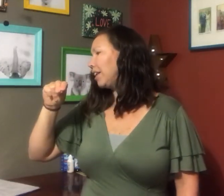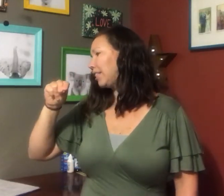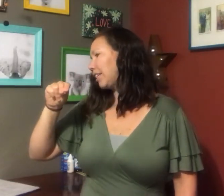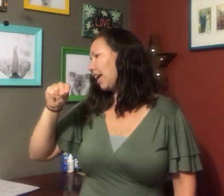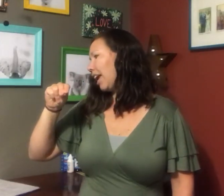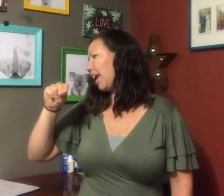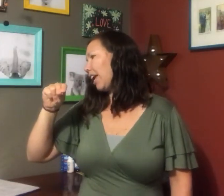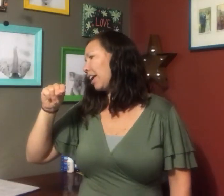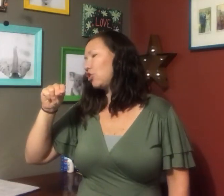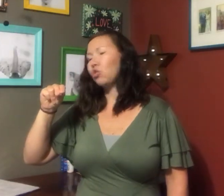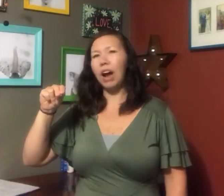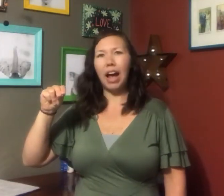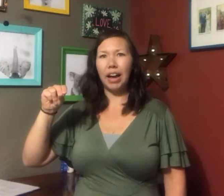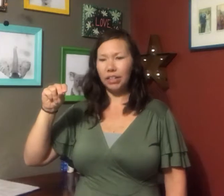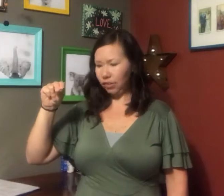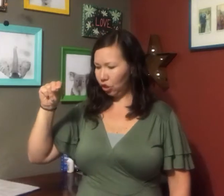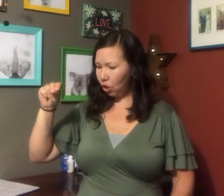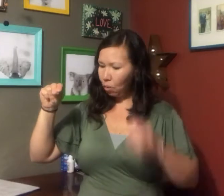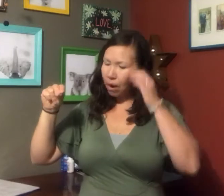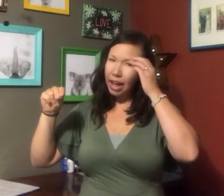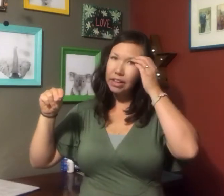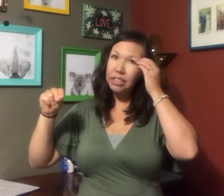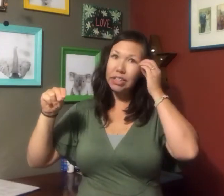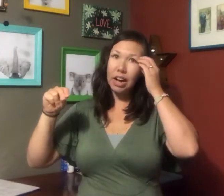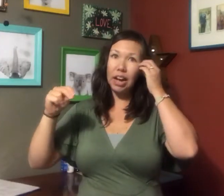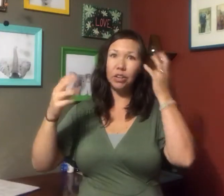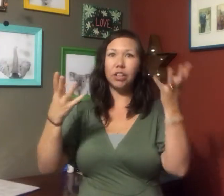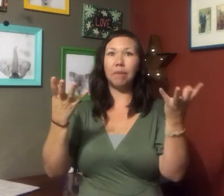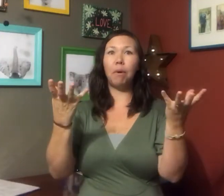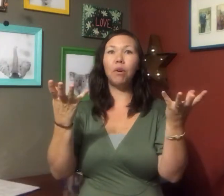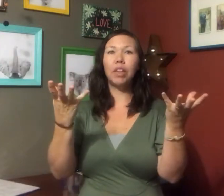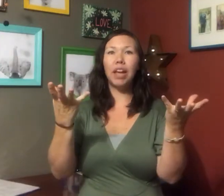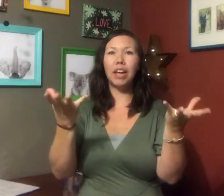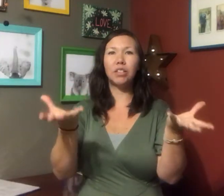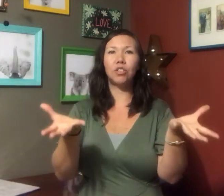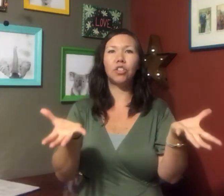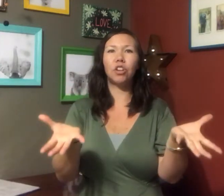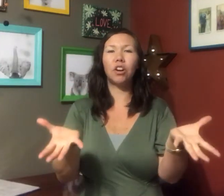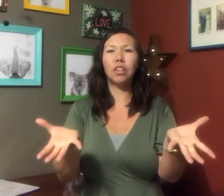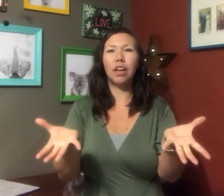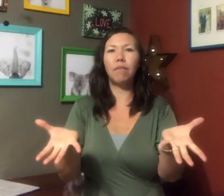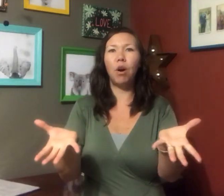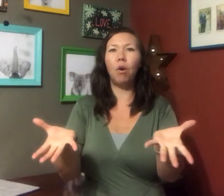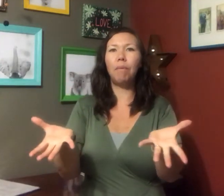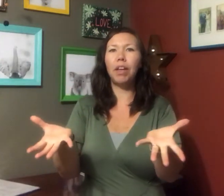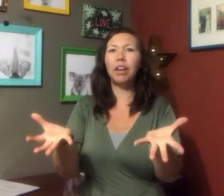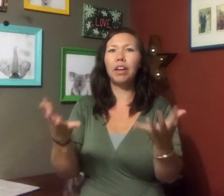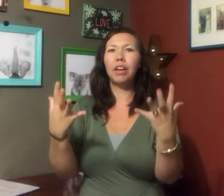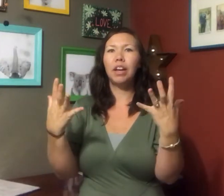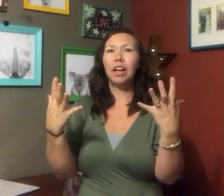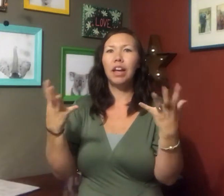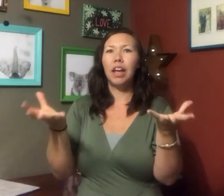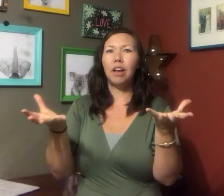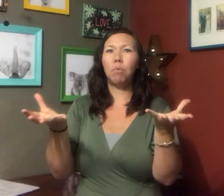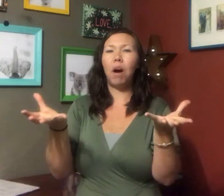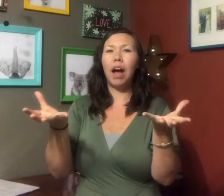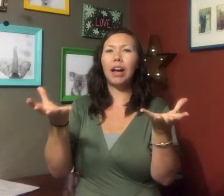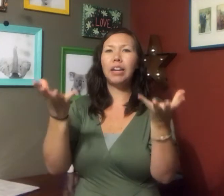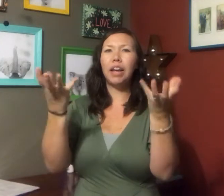Wet and dry. So wet, you take both hands, you start them open and wide, and